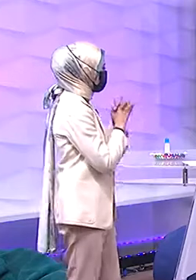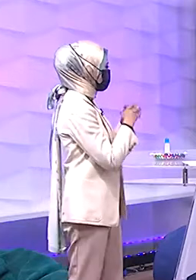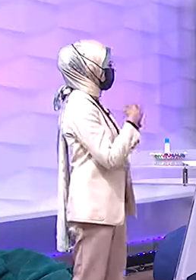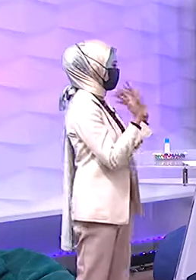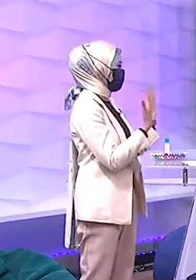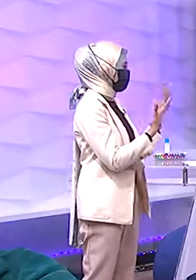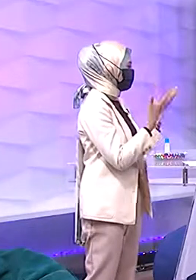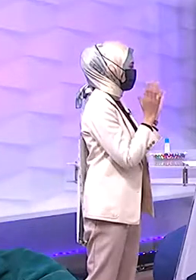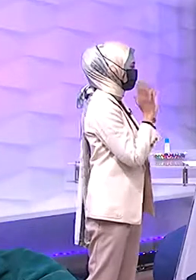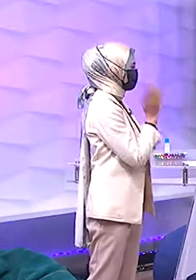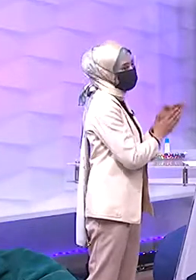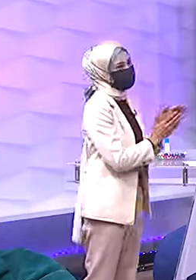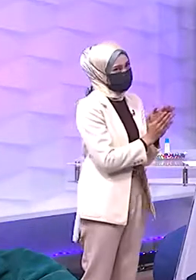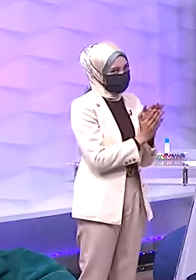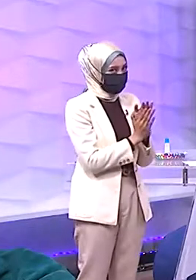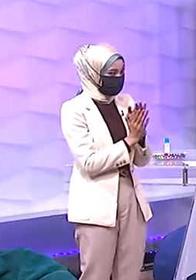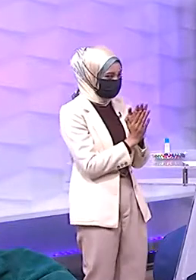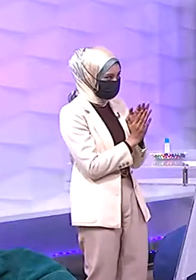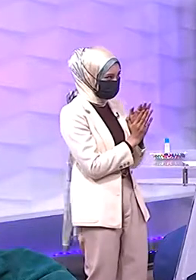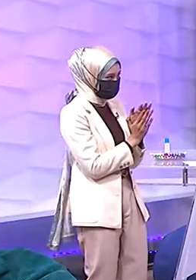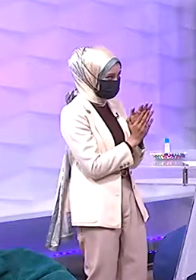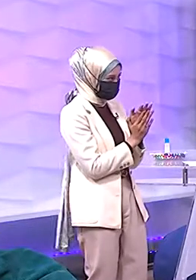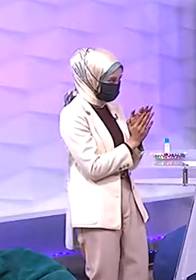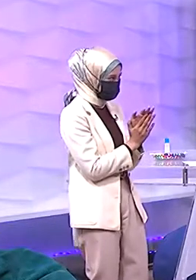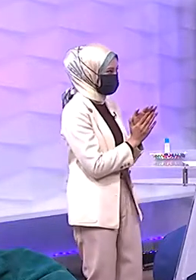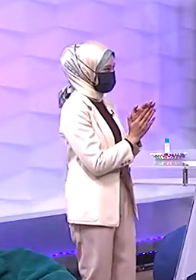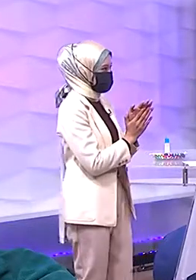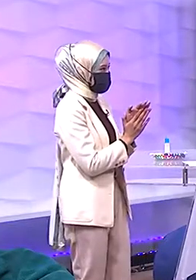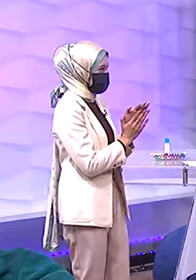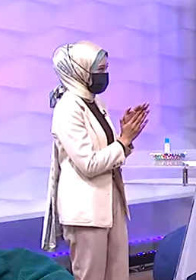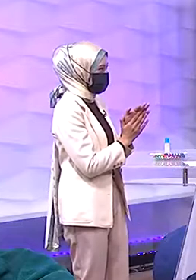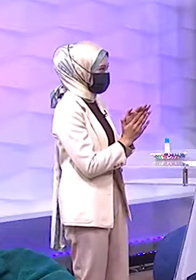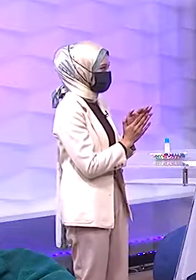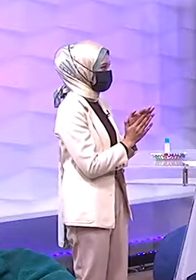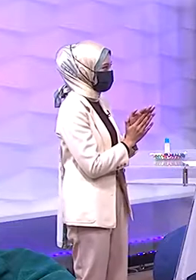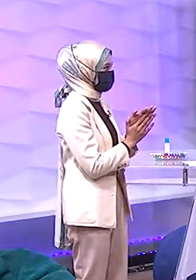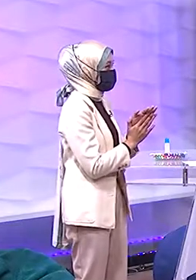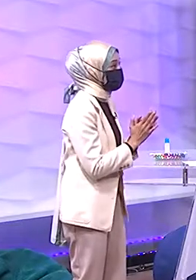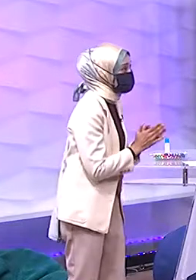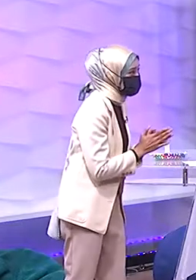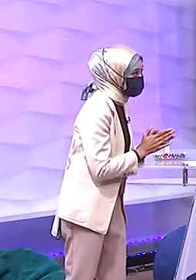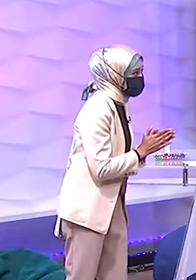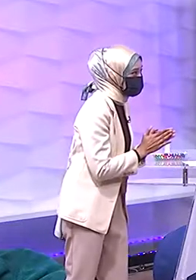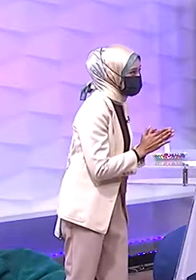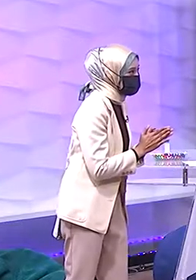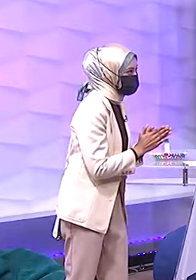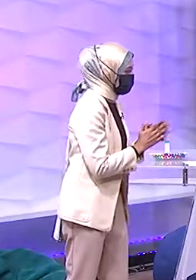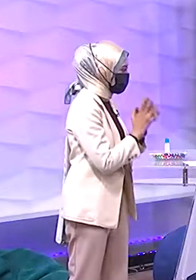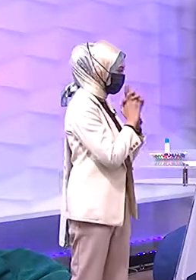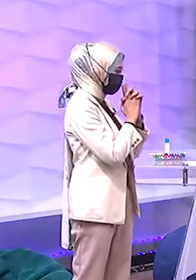Now we have to do one activity together. Yes. Mm-hmm. Okay. Can you guess what is that? Sorry, teacher? Can you guess what is that? I think